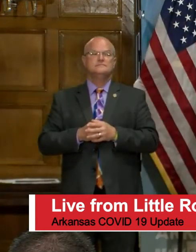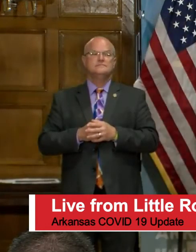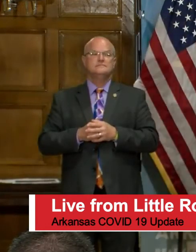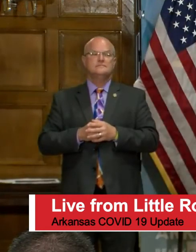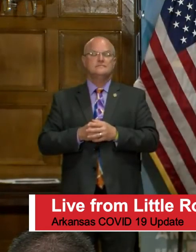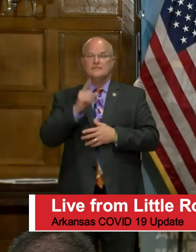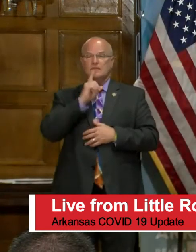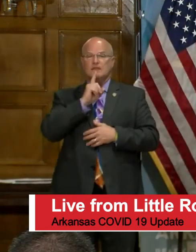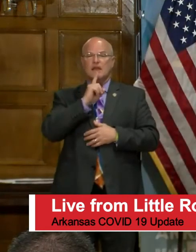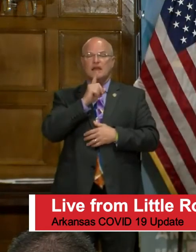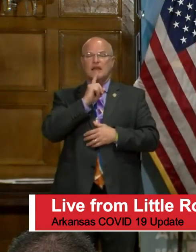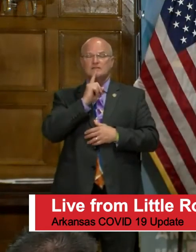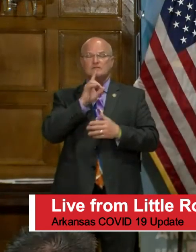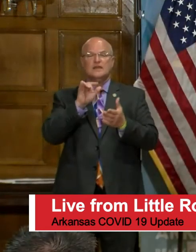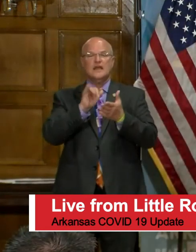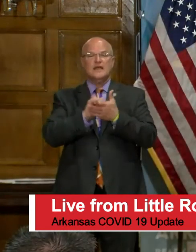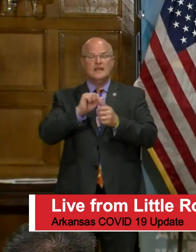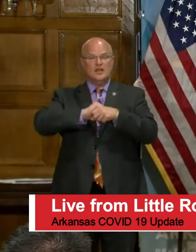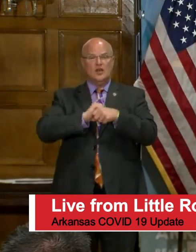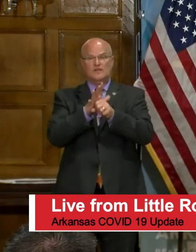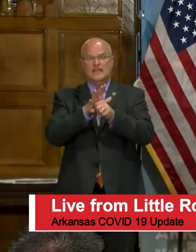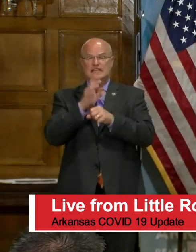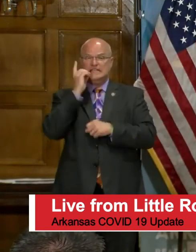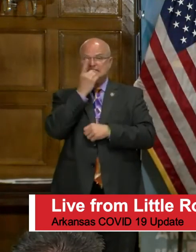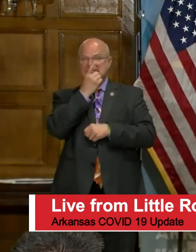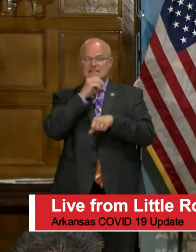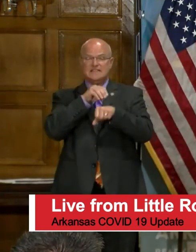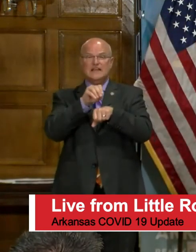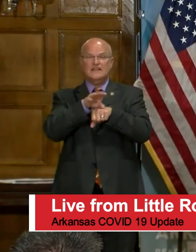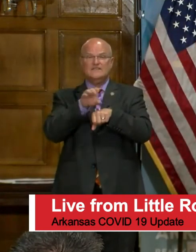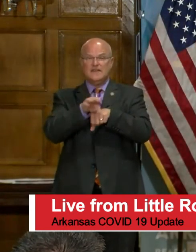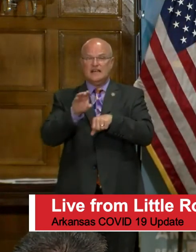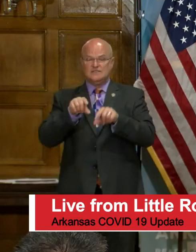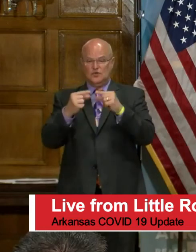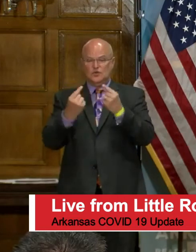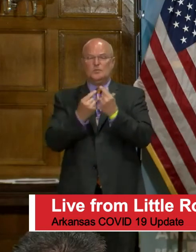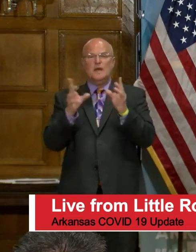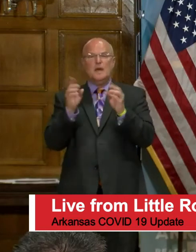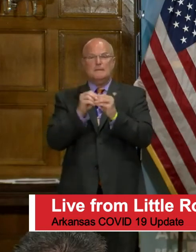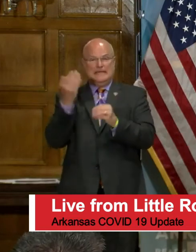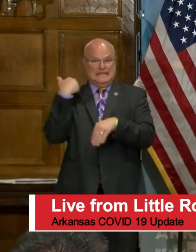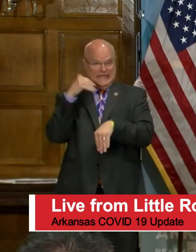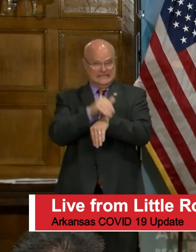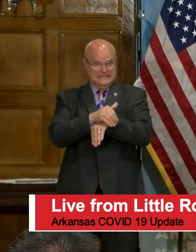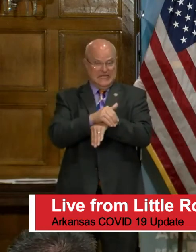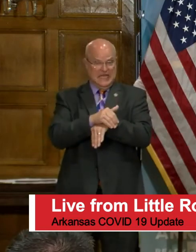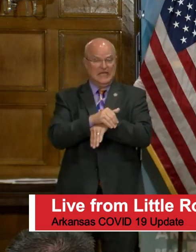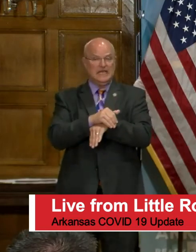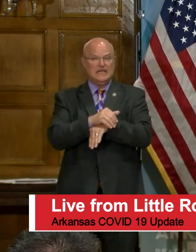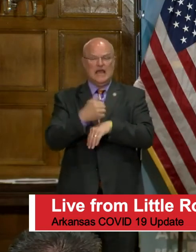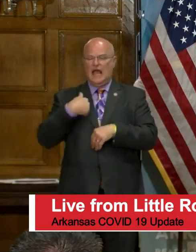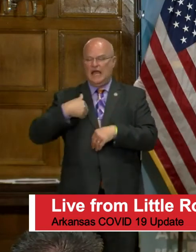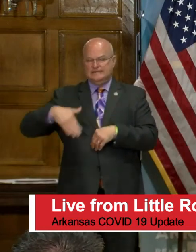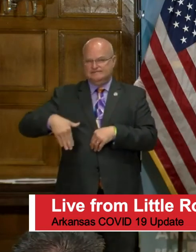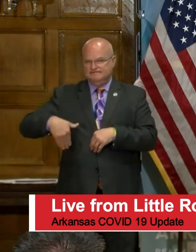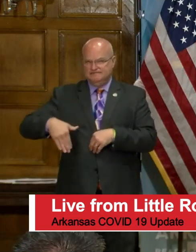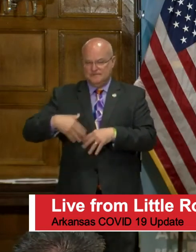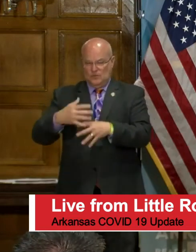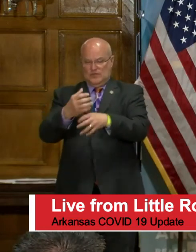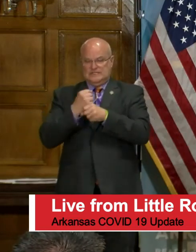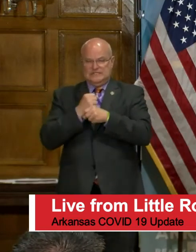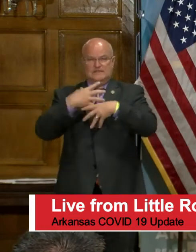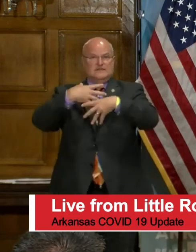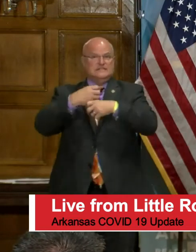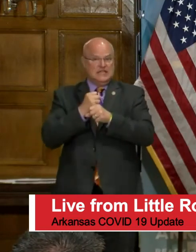add? Actually, the COVID-19 Dental Advisory Group met last night. I have not yet